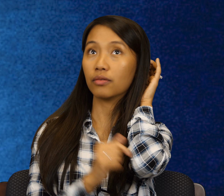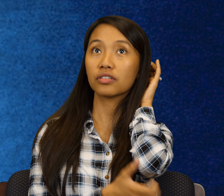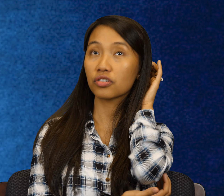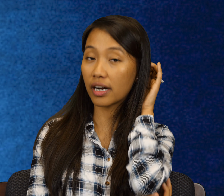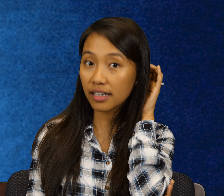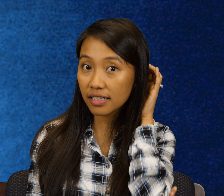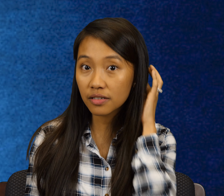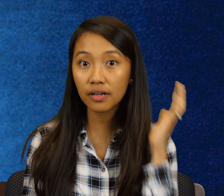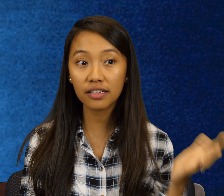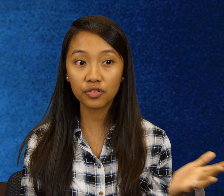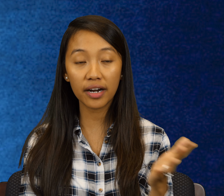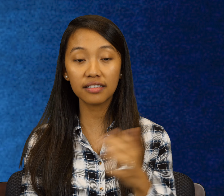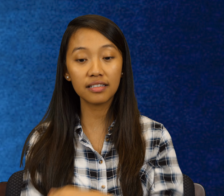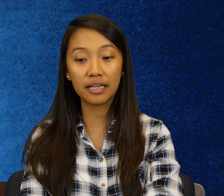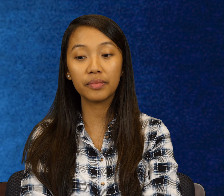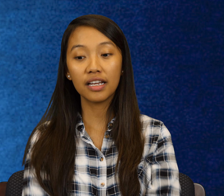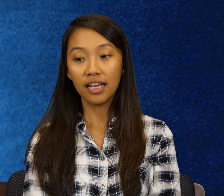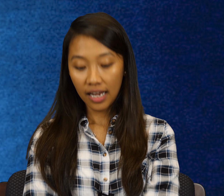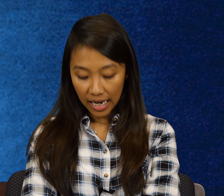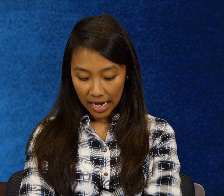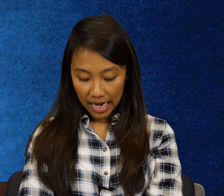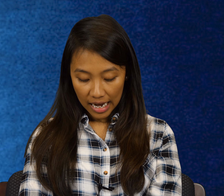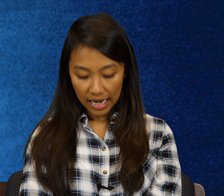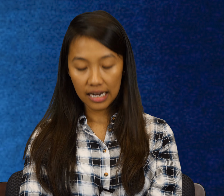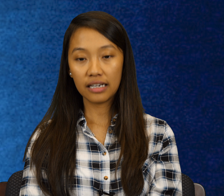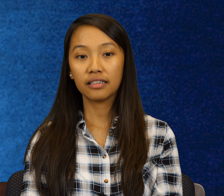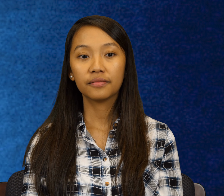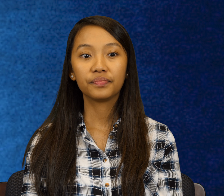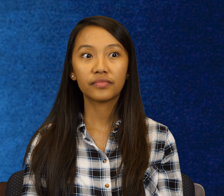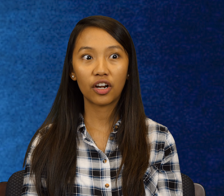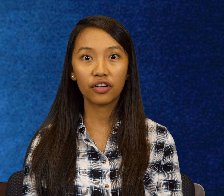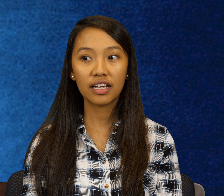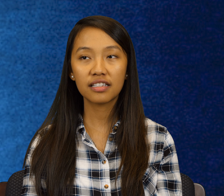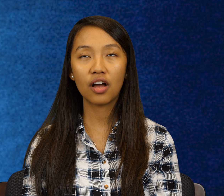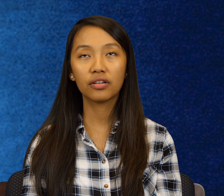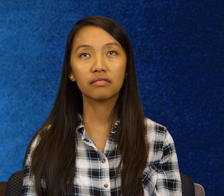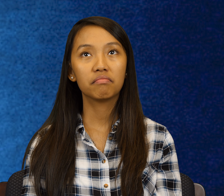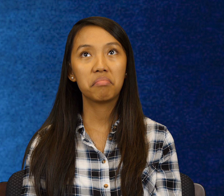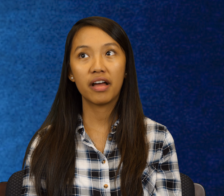was trying to sleep. And then I heard that sound, but